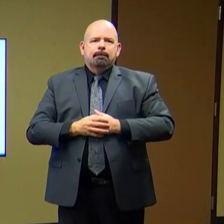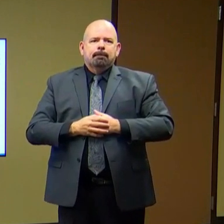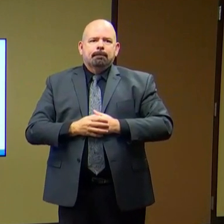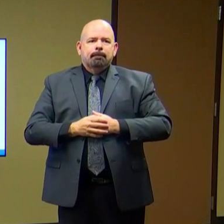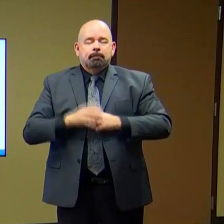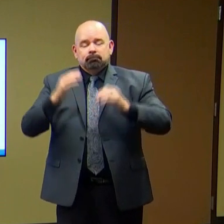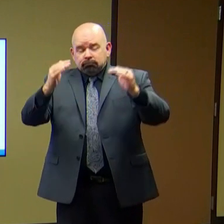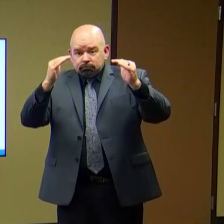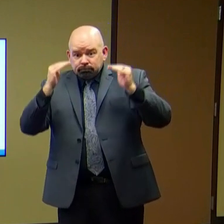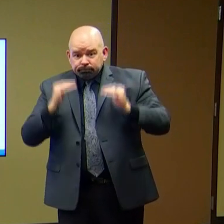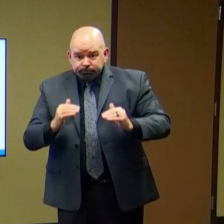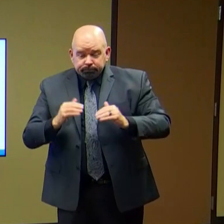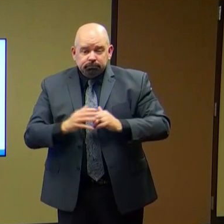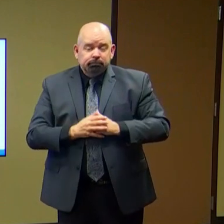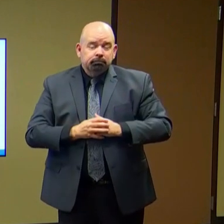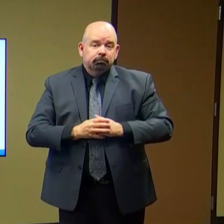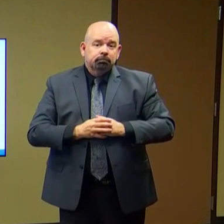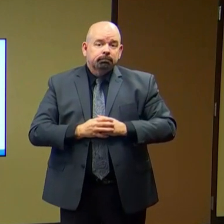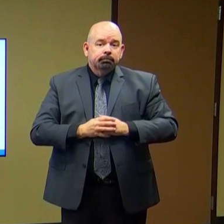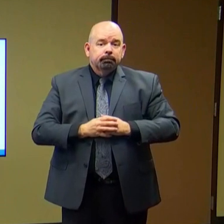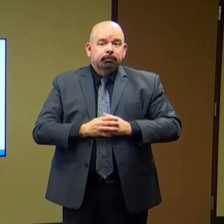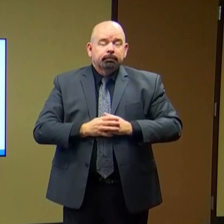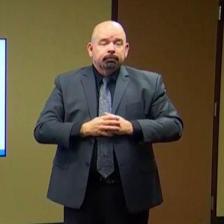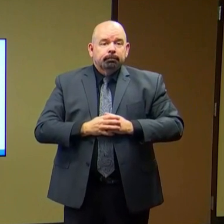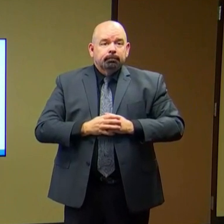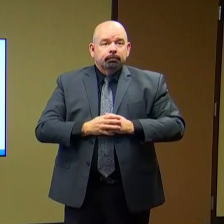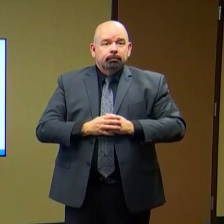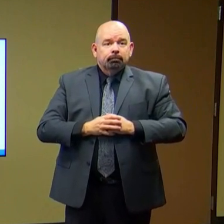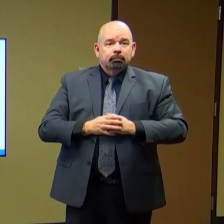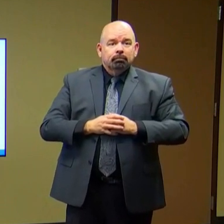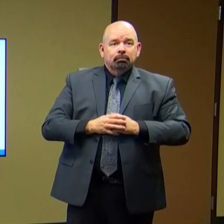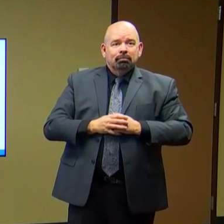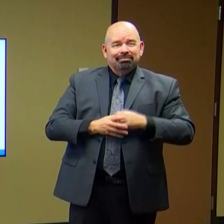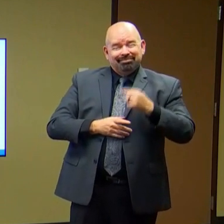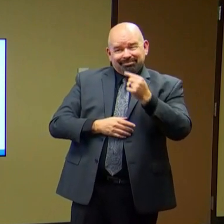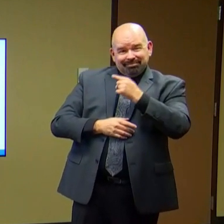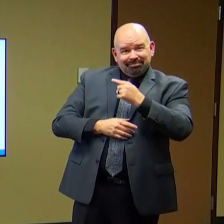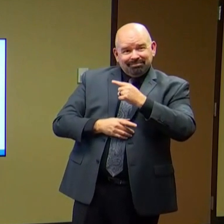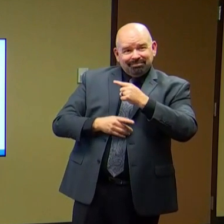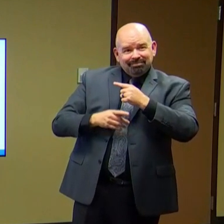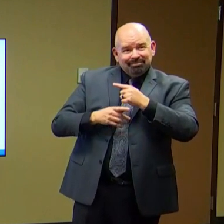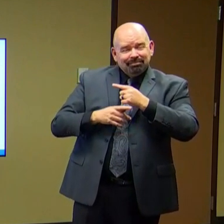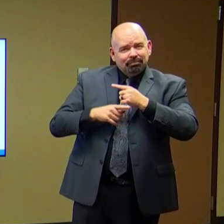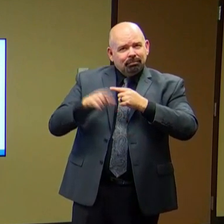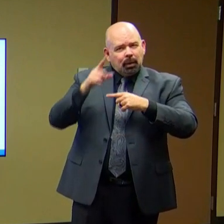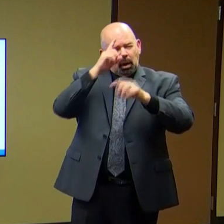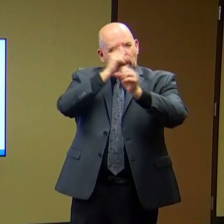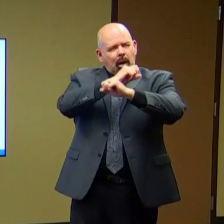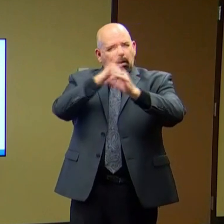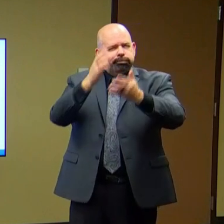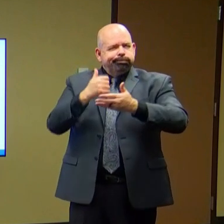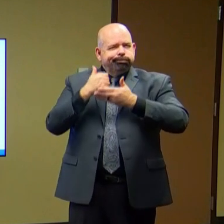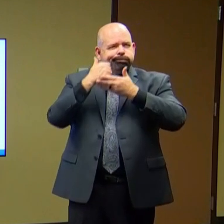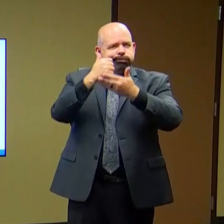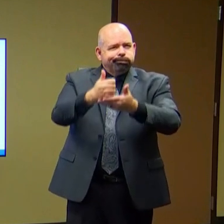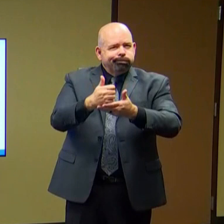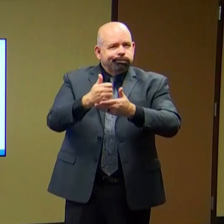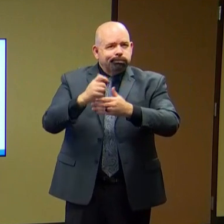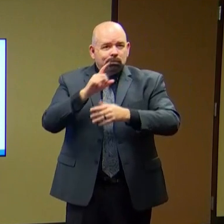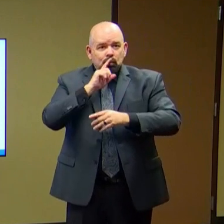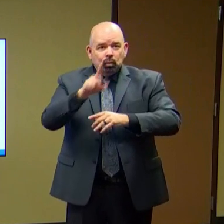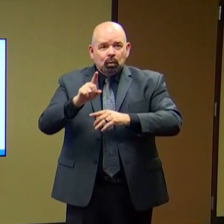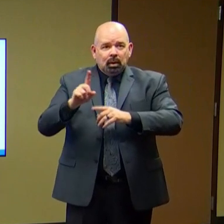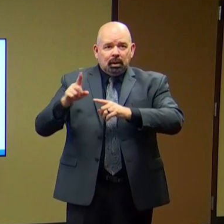Next slide. But this slide really shows sort of the whole course of what we've been dealing with and why we're